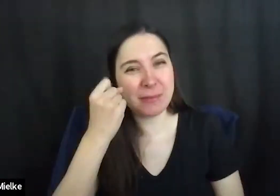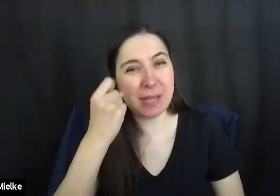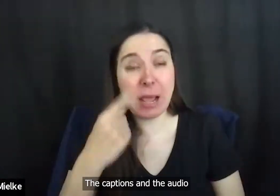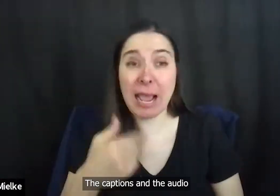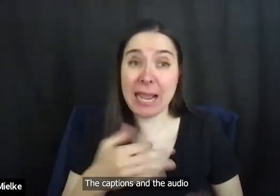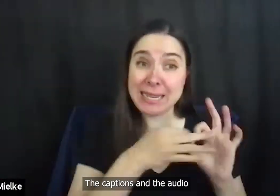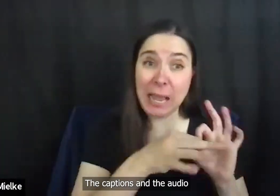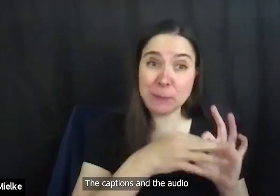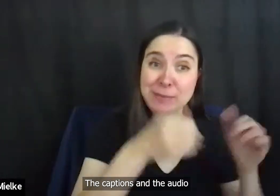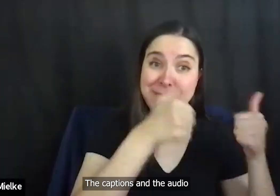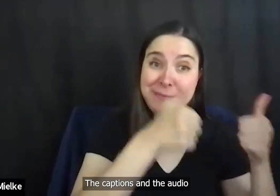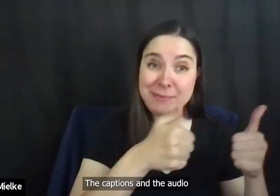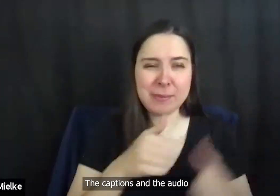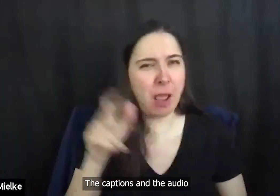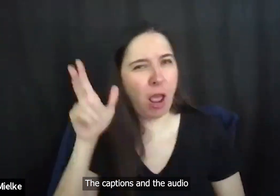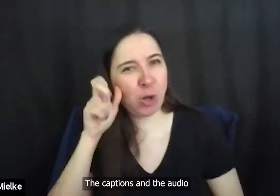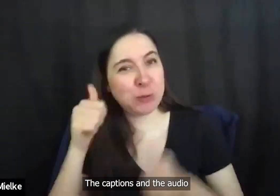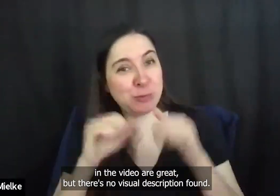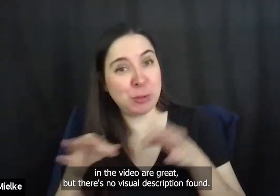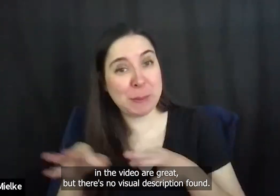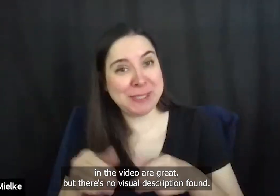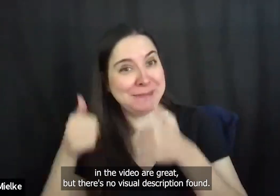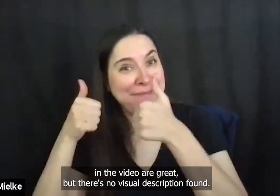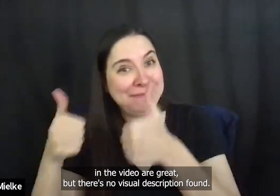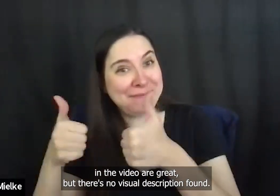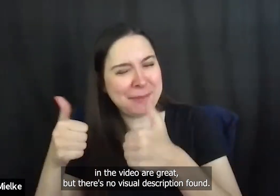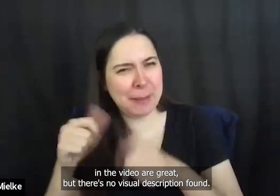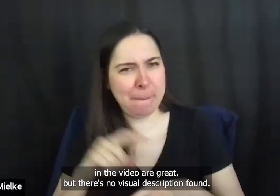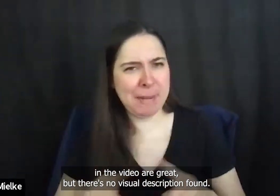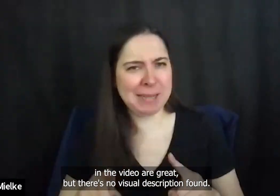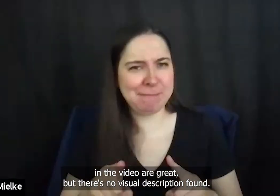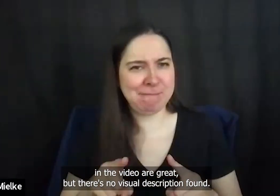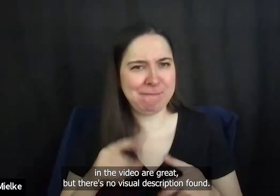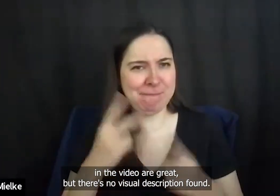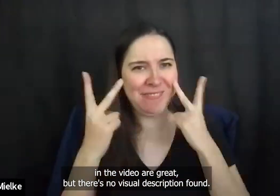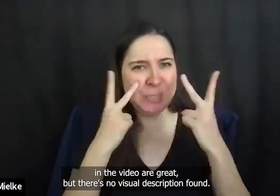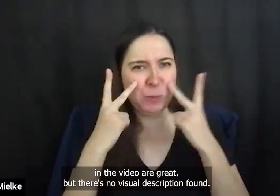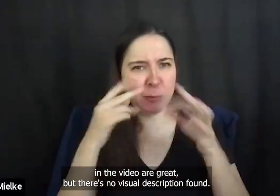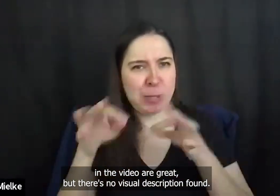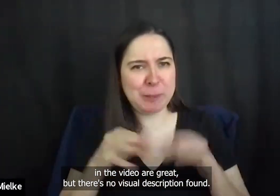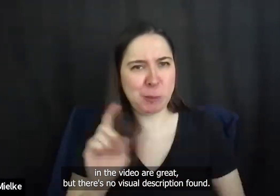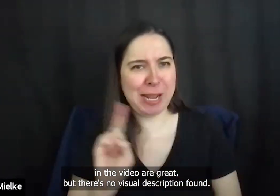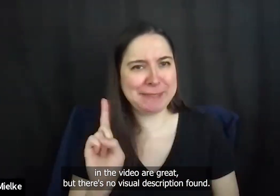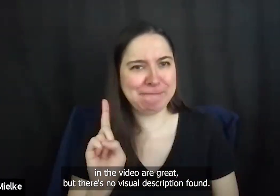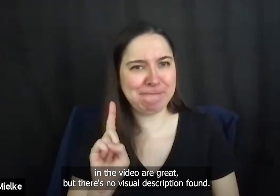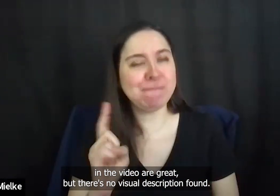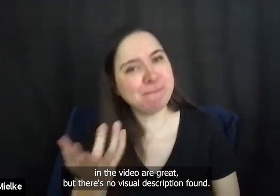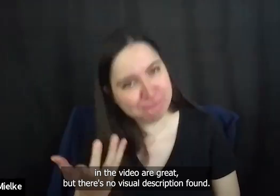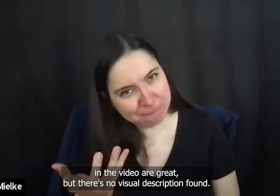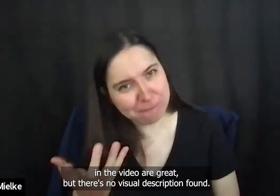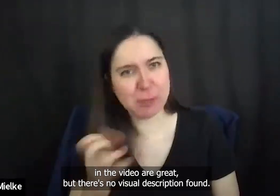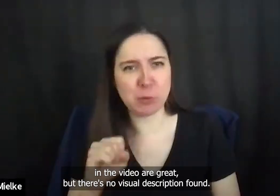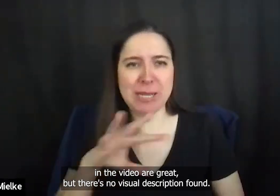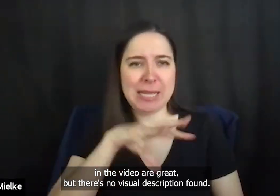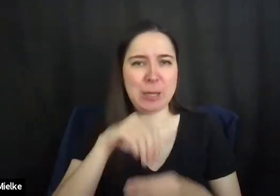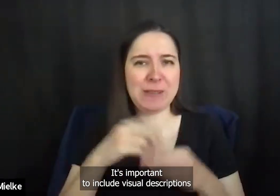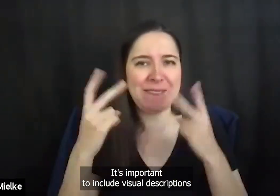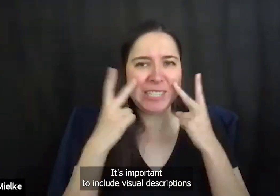The captions and the audio in the video are great, but there's no visual description found. It's important